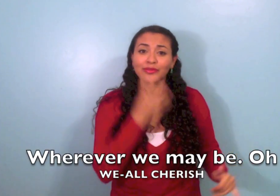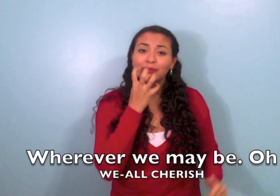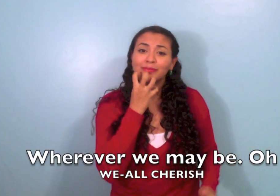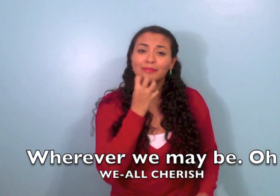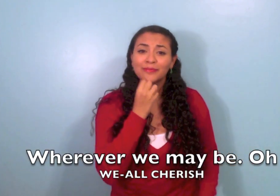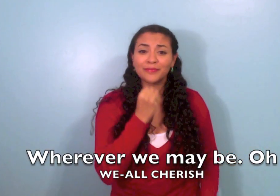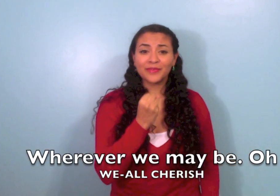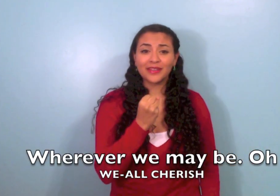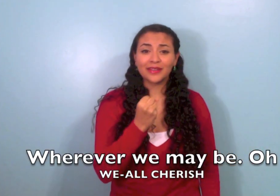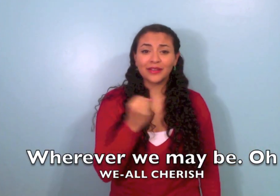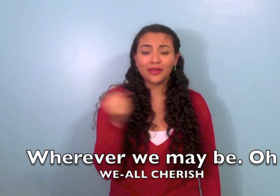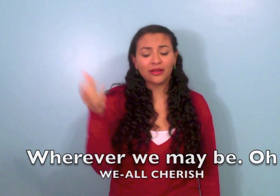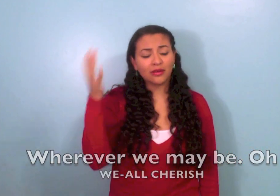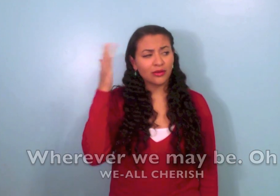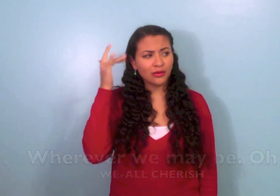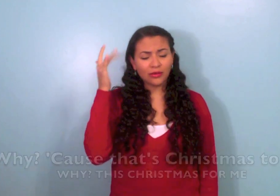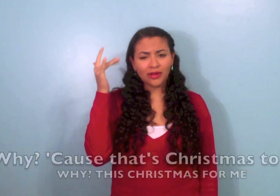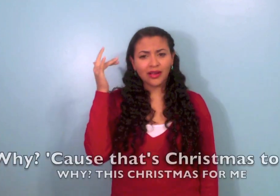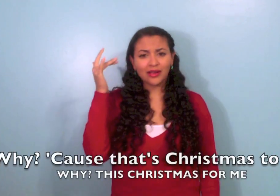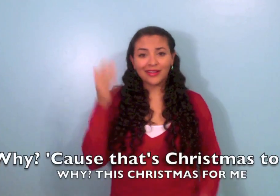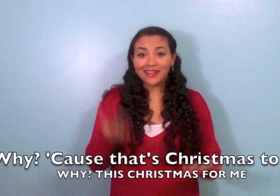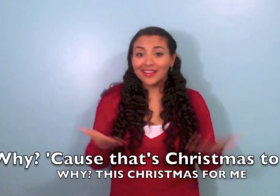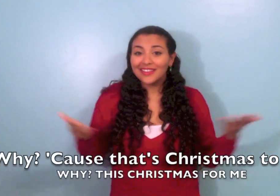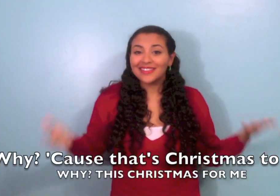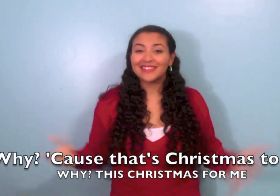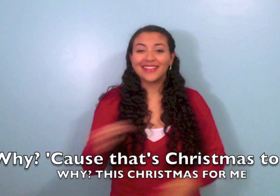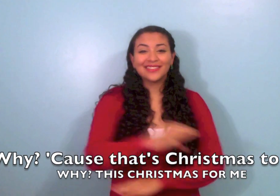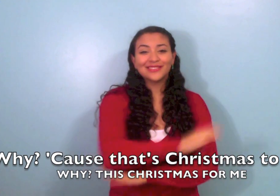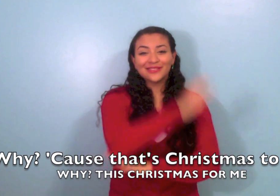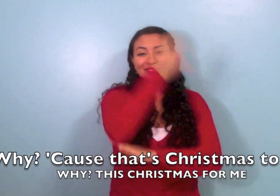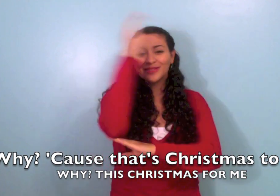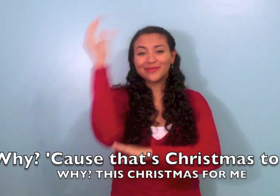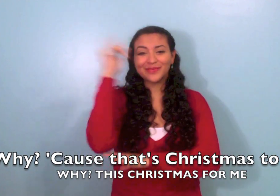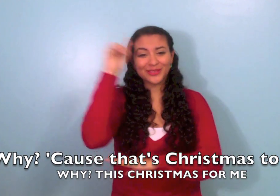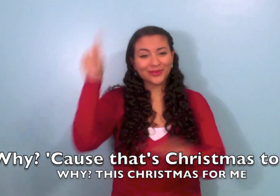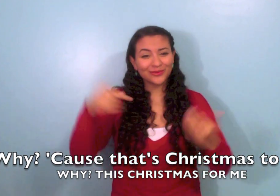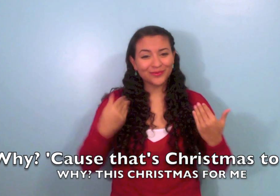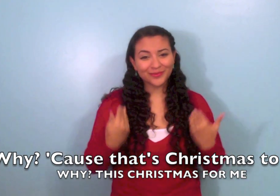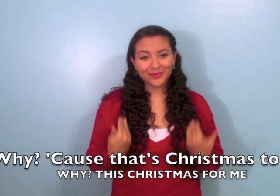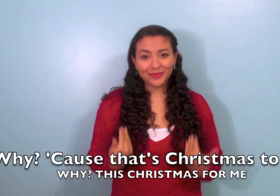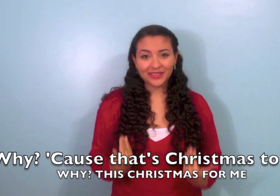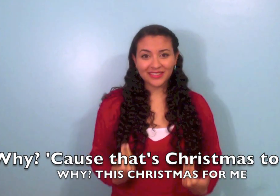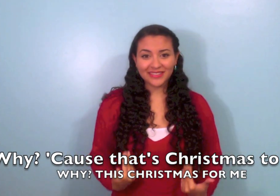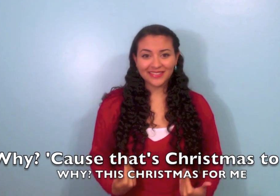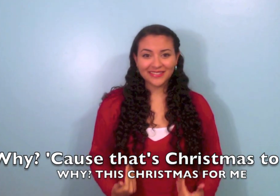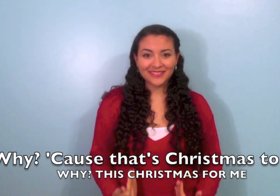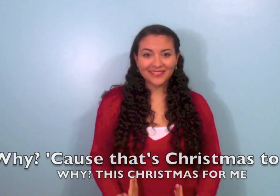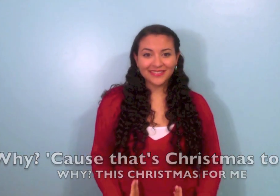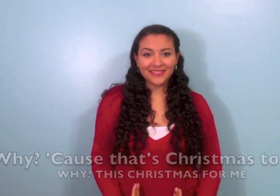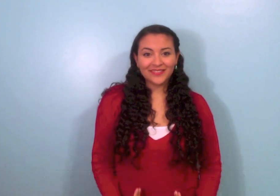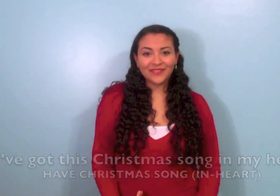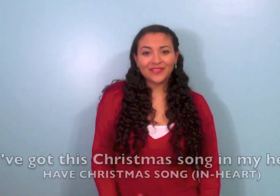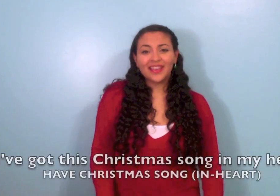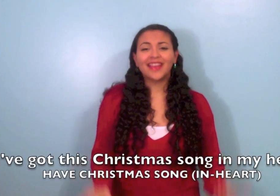may be. Oh, why? 'Cause that's Christmas to me. I've got